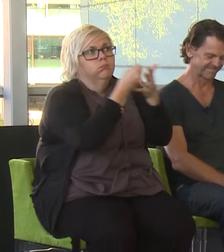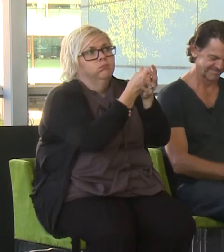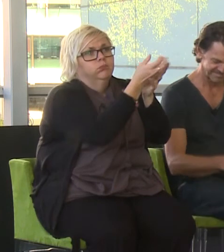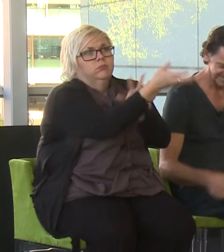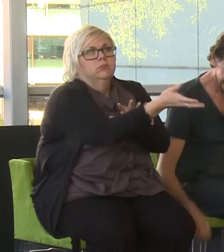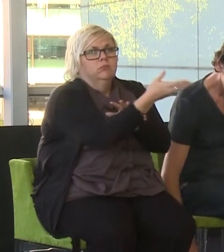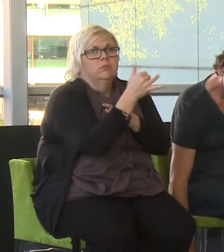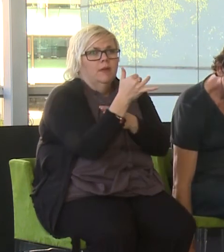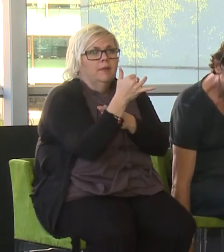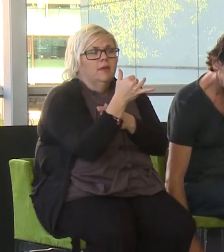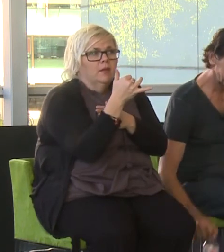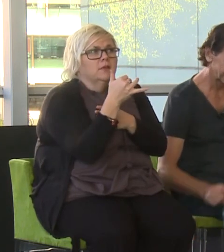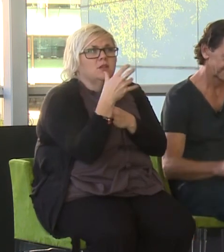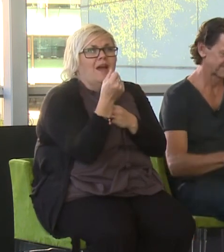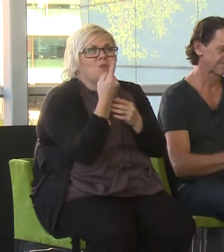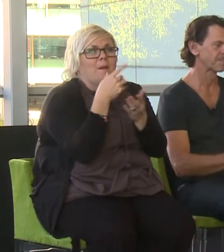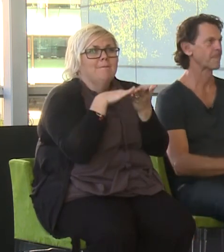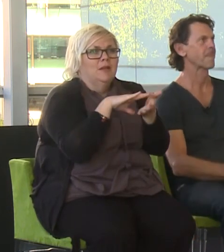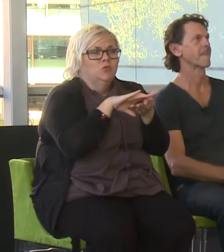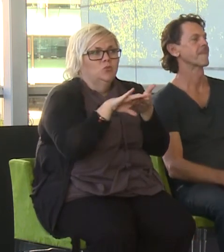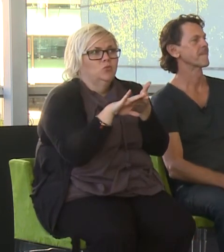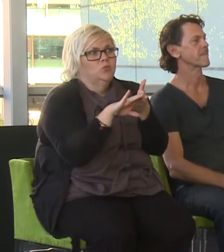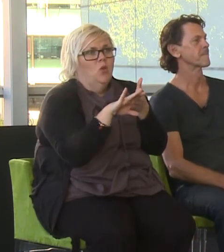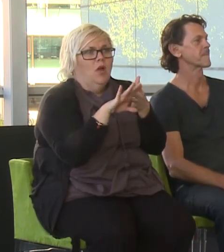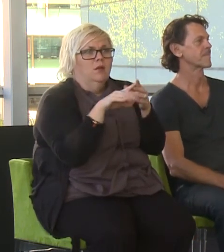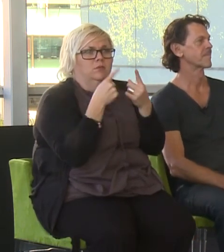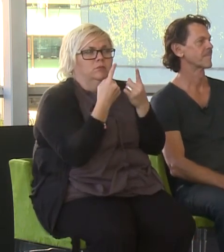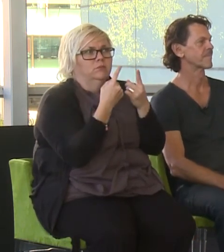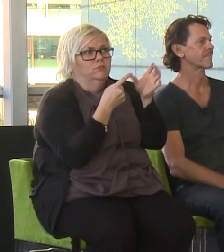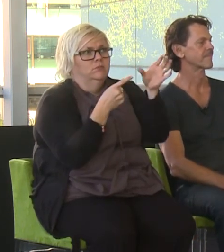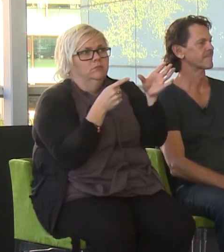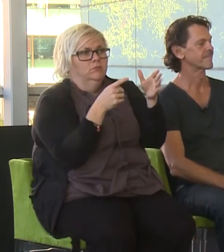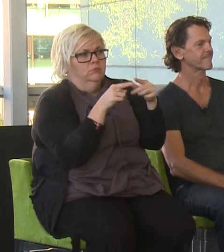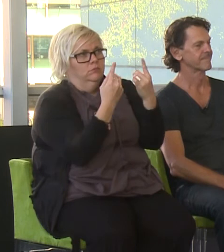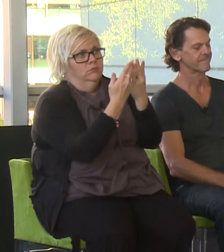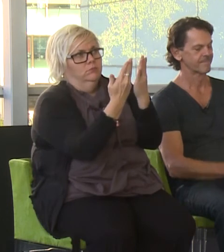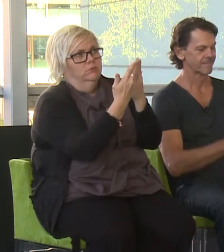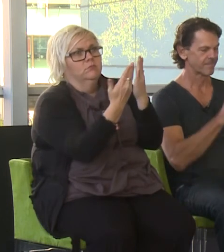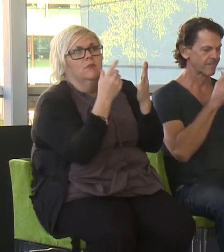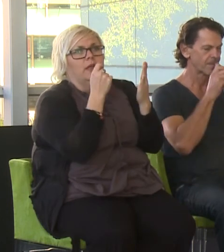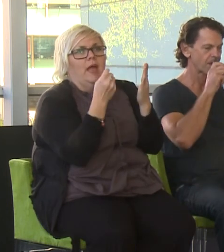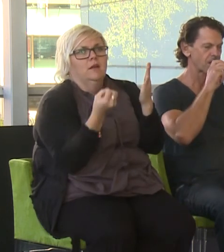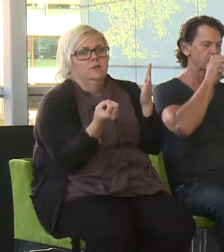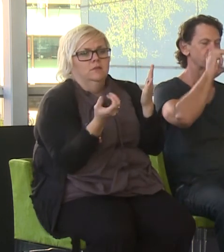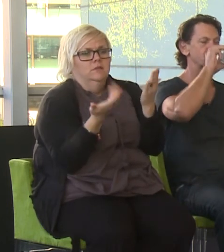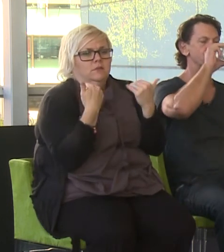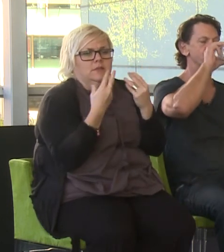To safeguard our million-dollar actor, a stunt double is used to perform the stunt. When the safety of the